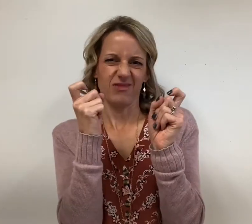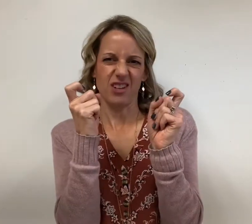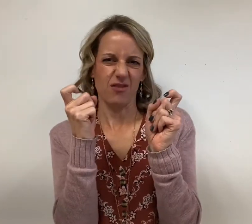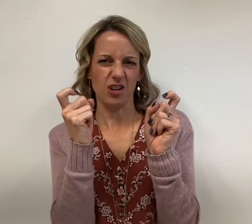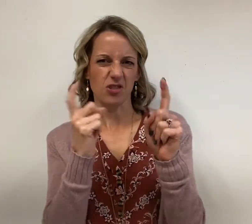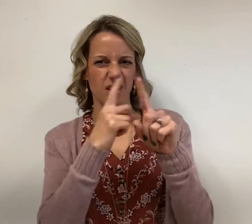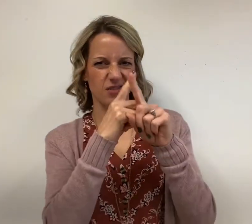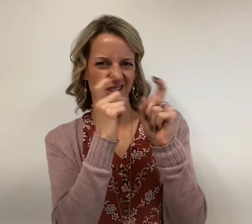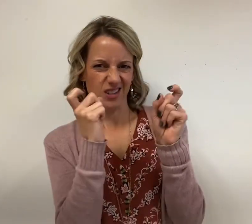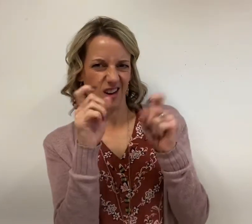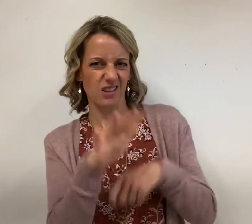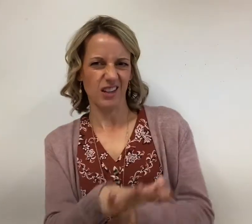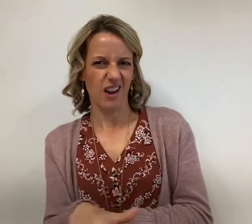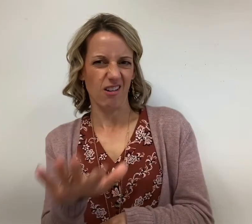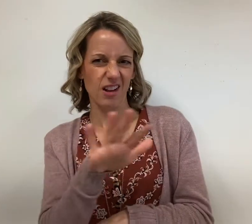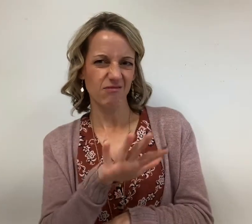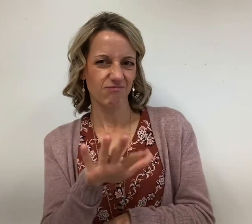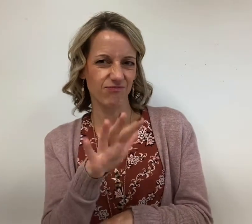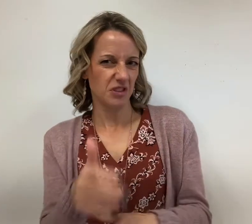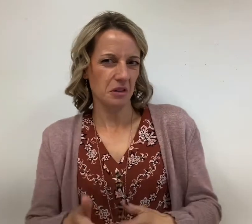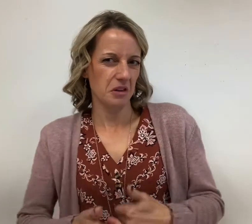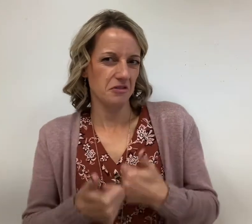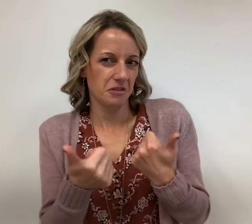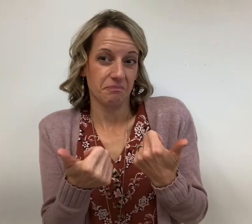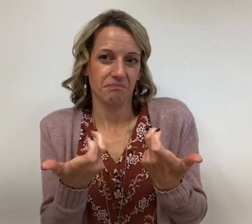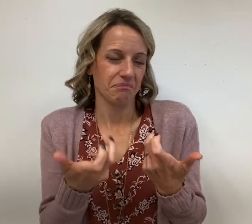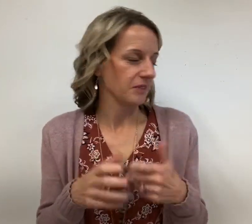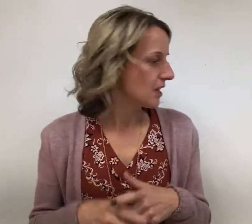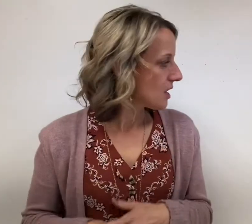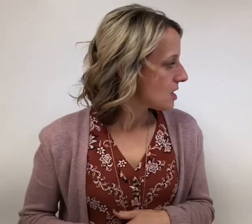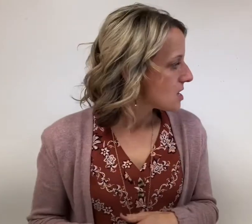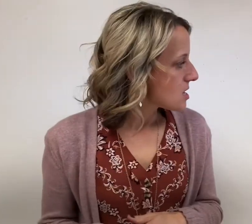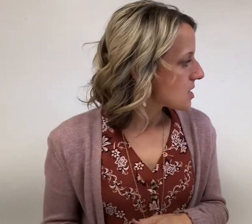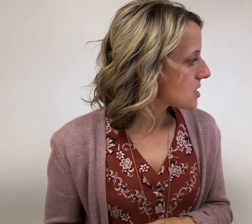not very attractive, it's an ugly area to live.